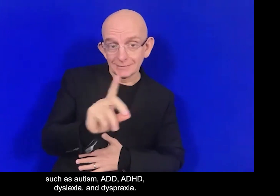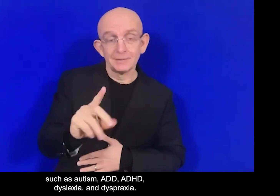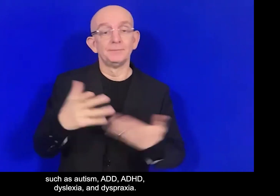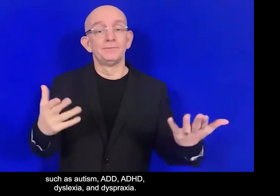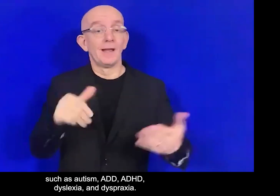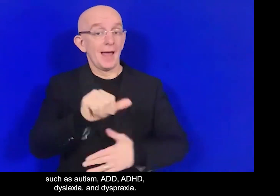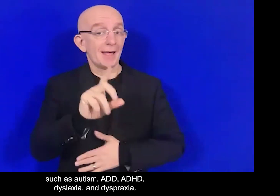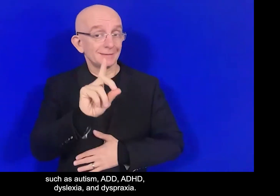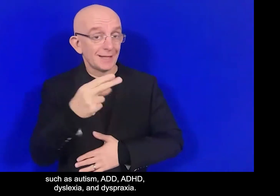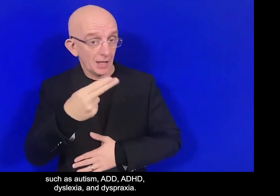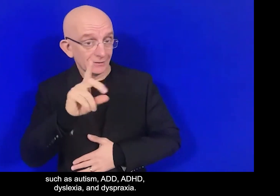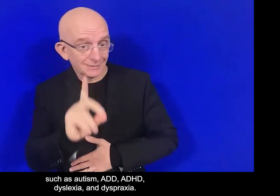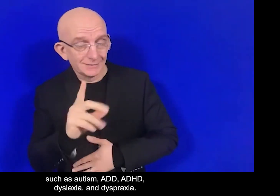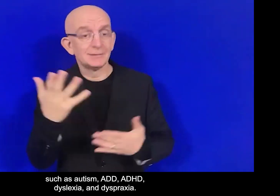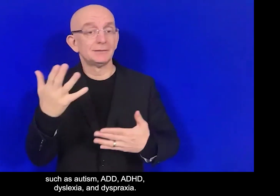ADHD,